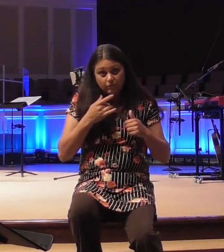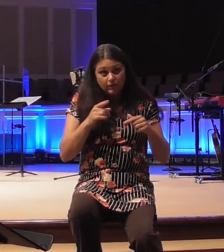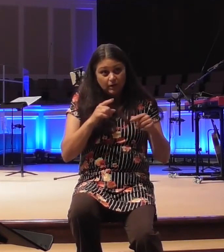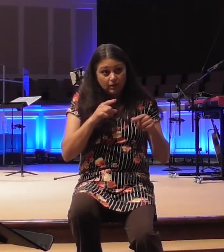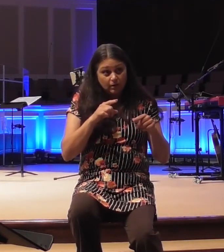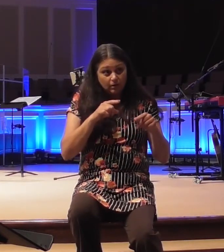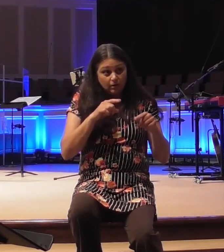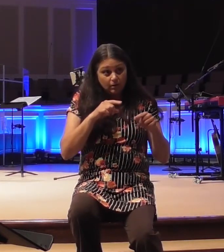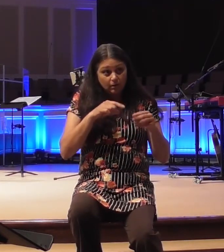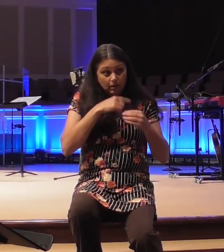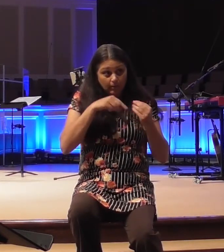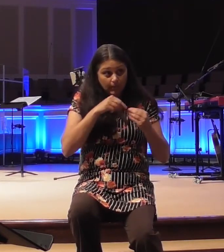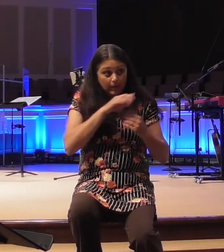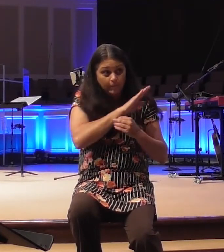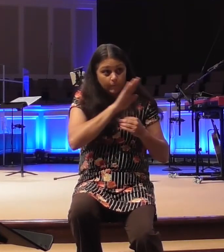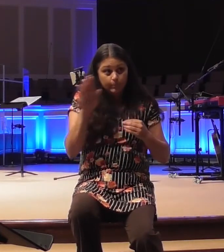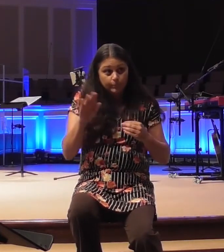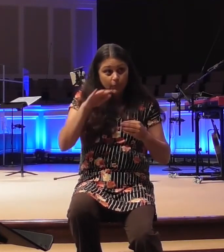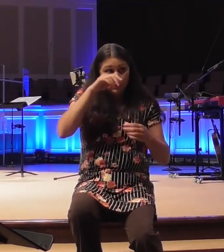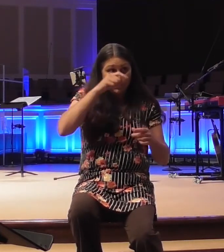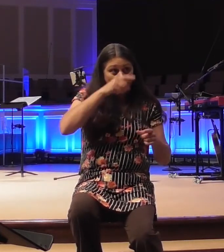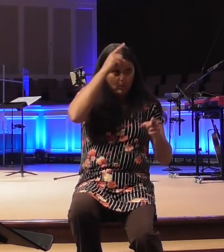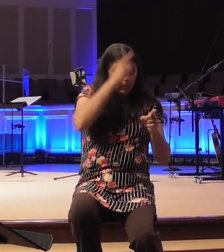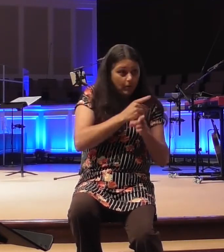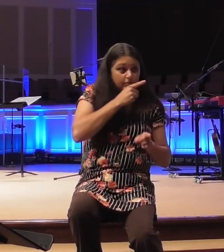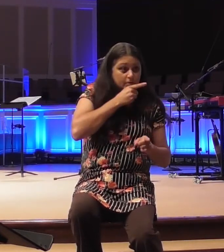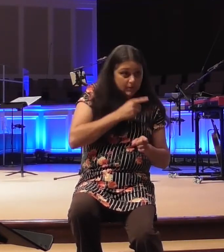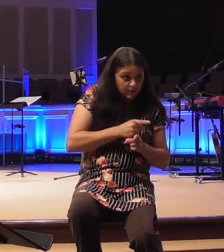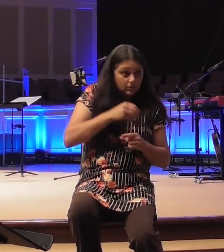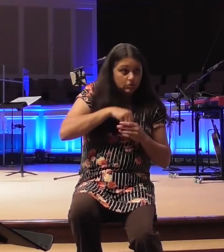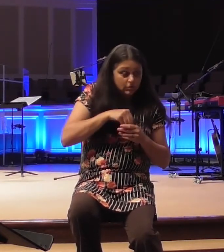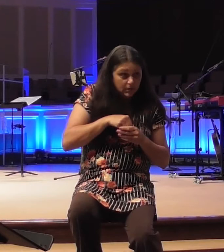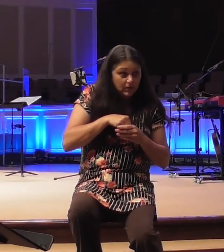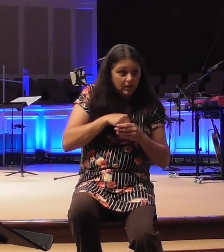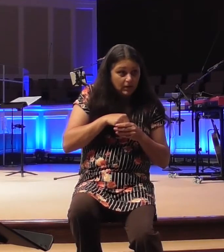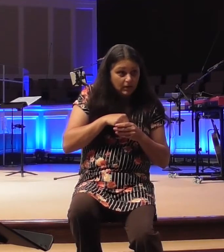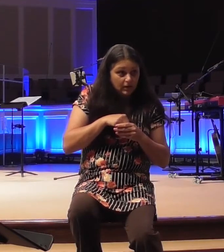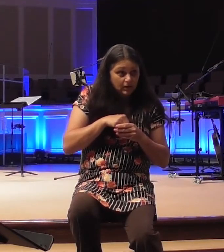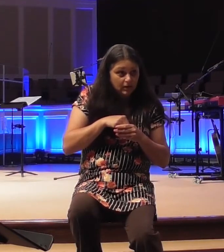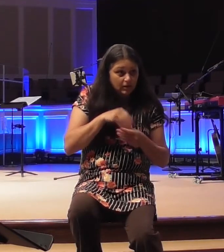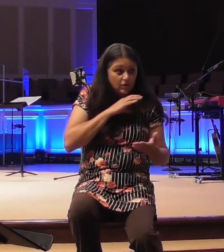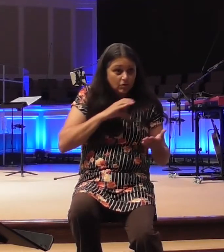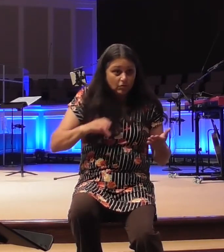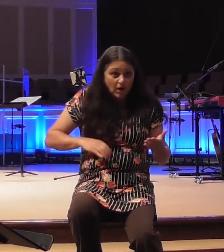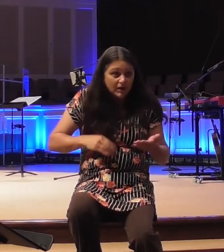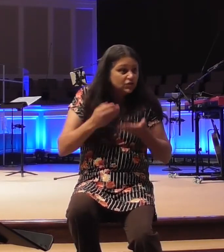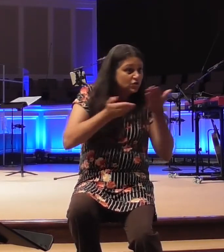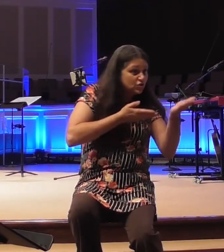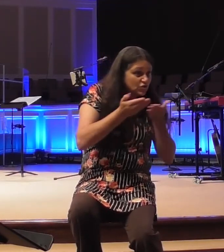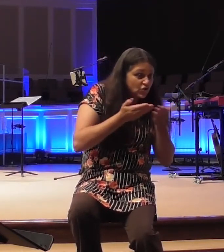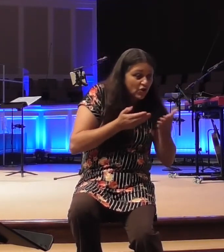another, sacrifice and serve one another, wash each other's nasty little feet.